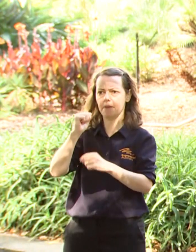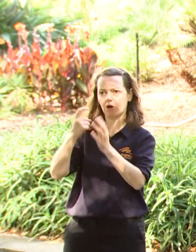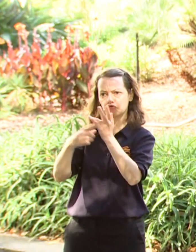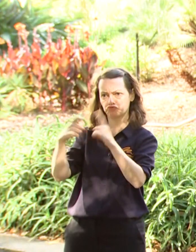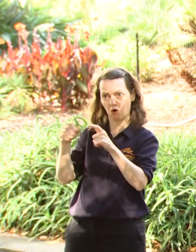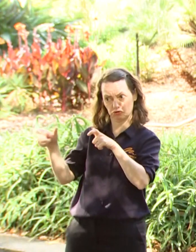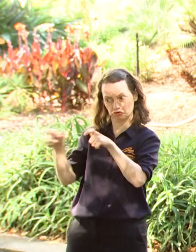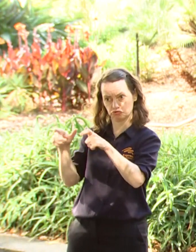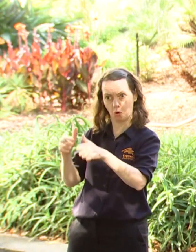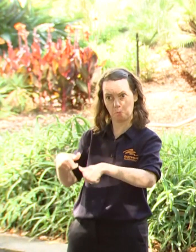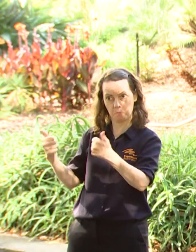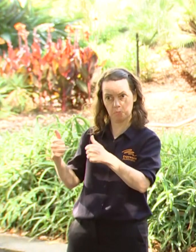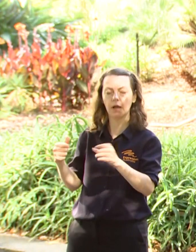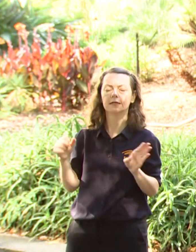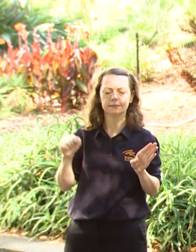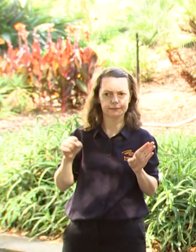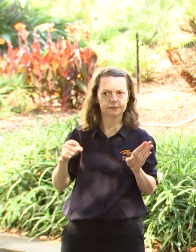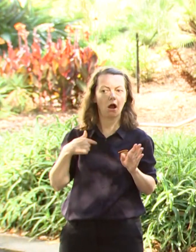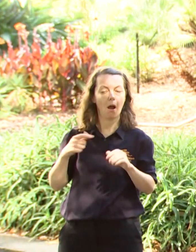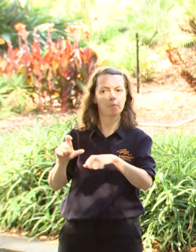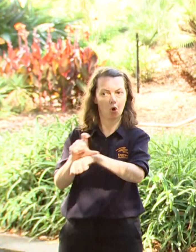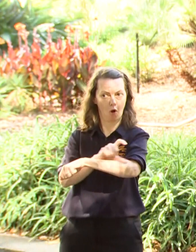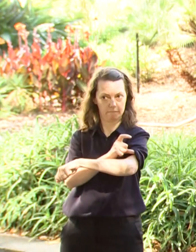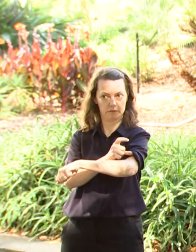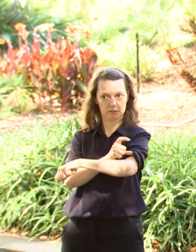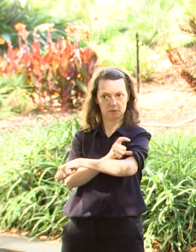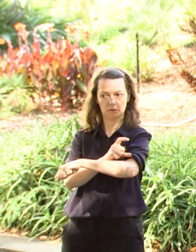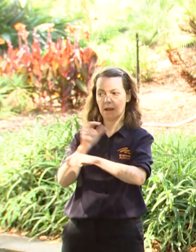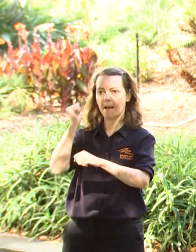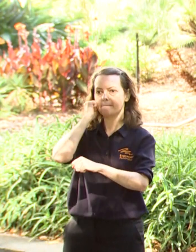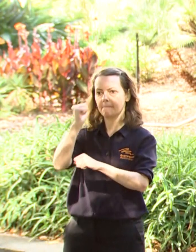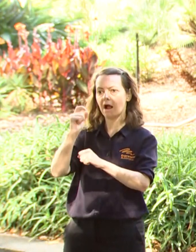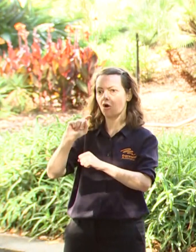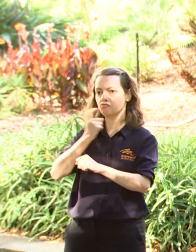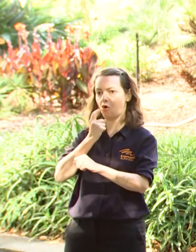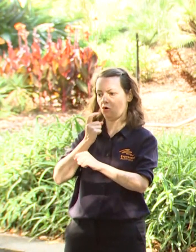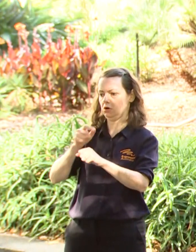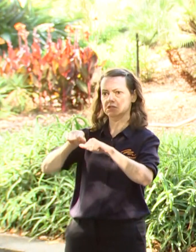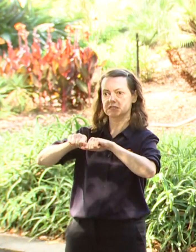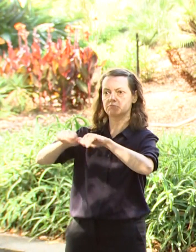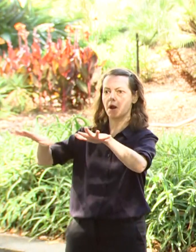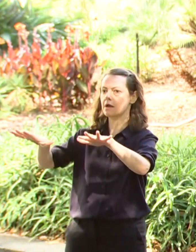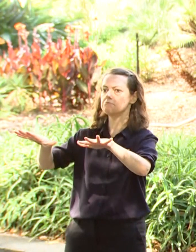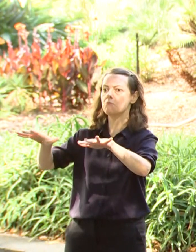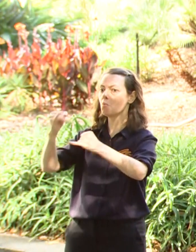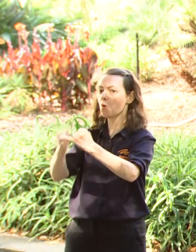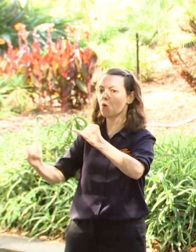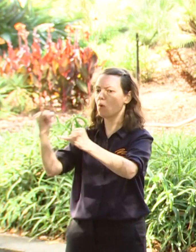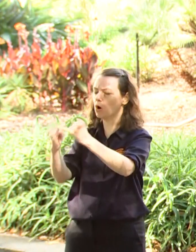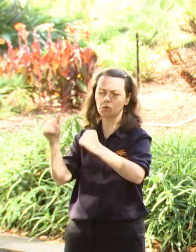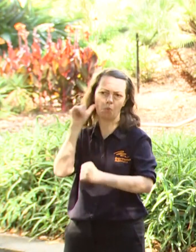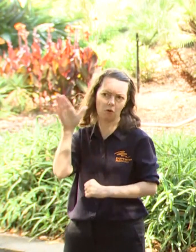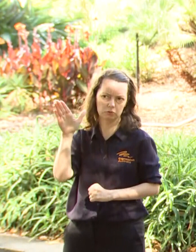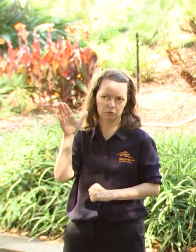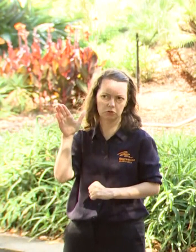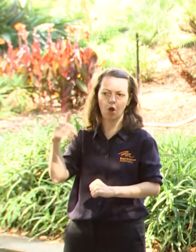of that cluster. Yeah, Laura, I'm certainly confident that the contact tracing team, with the great cooperation and assistance of many thousands of Victorians,